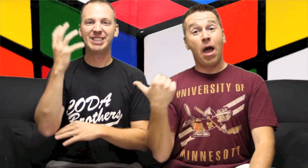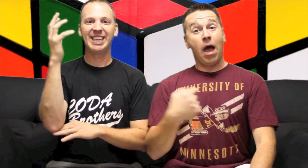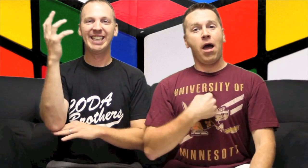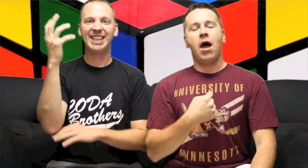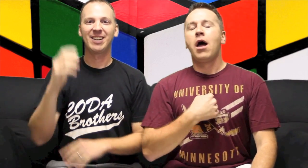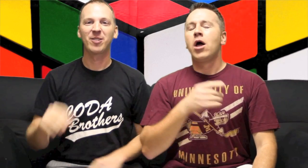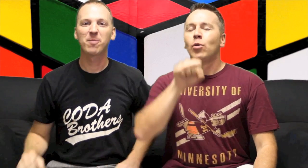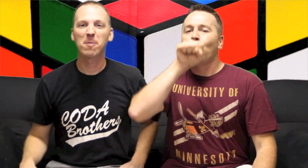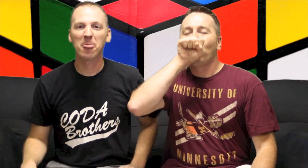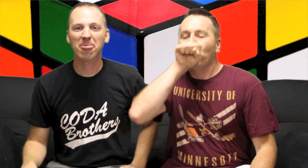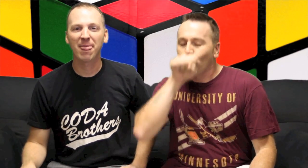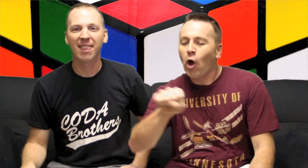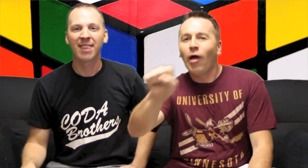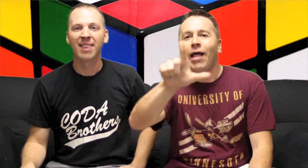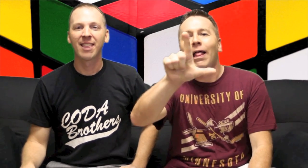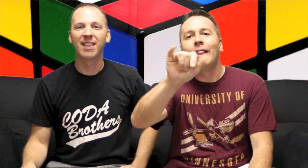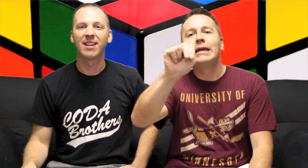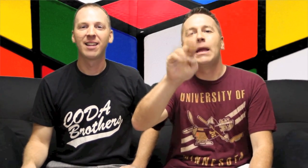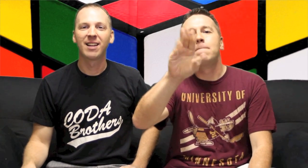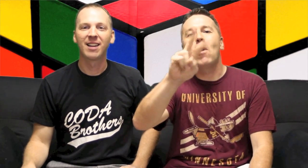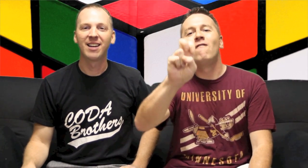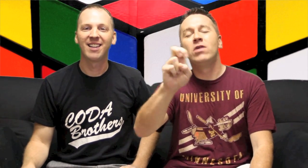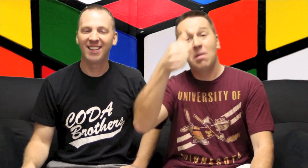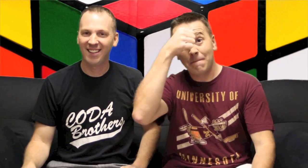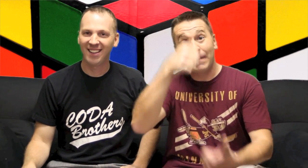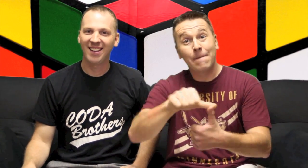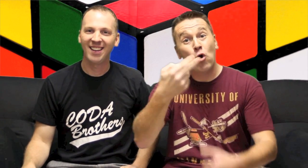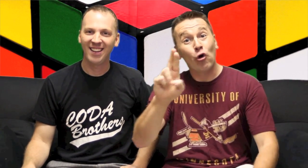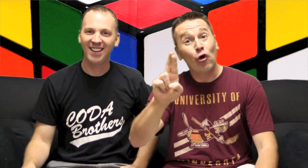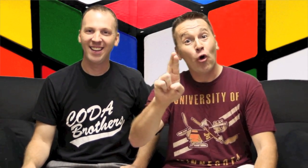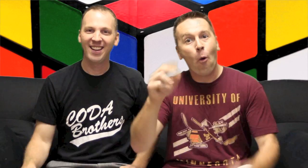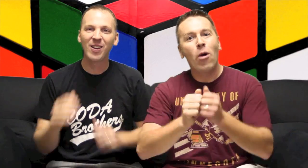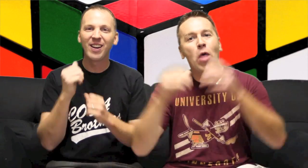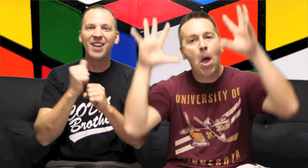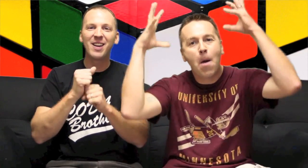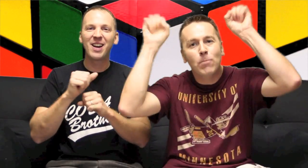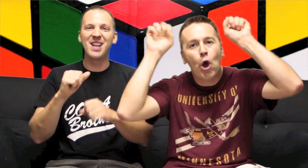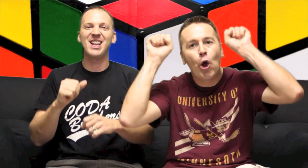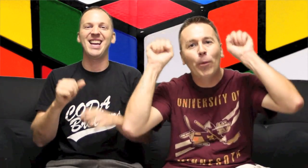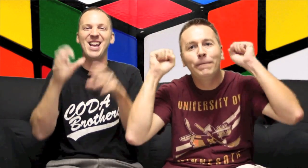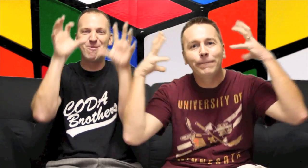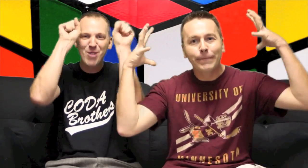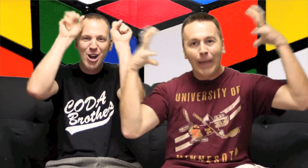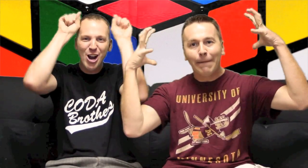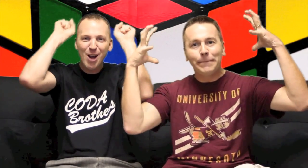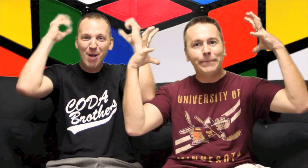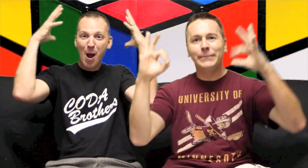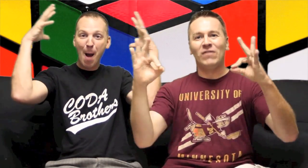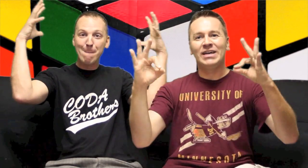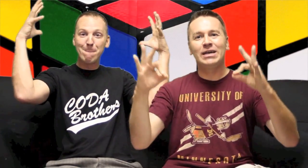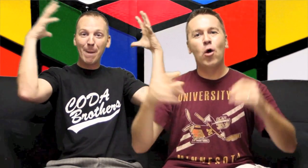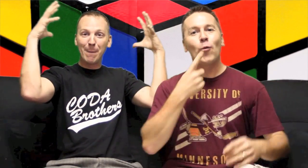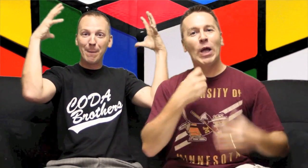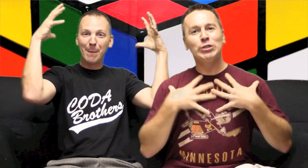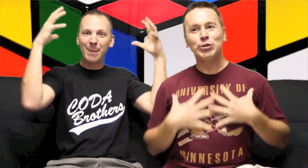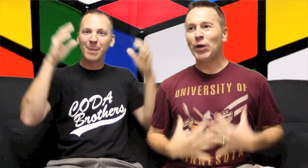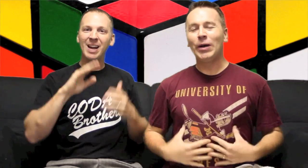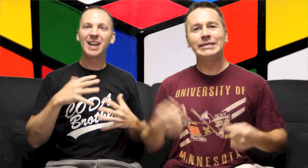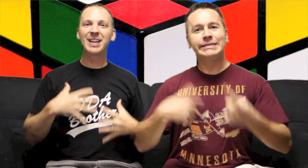that's what we did. Oh, the Sesame peeling the Islandler back a little bit. Oh, I love Linda Bove. Remember her with her perm? Yeah, she had a big fluffy perm. It was awesome with the red